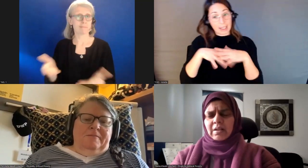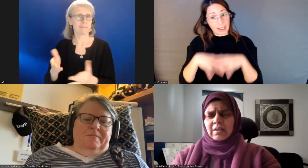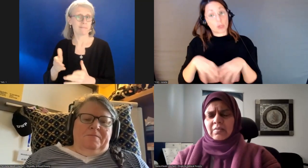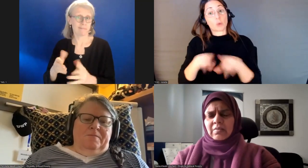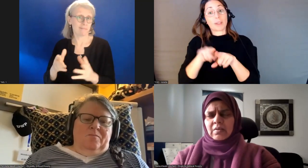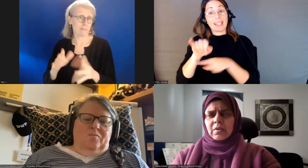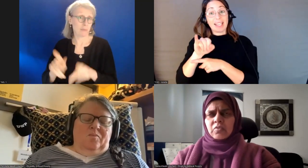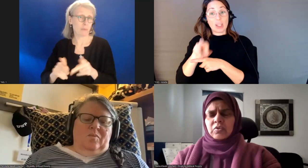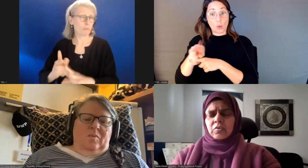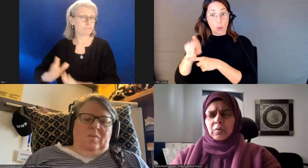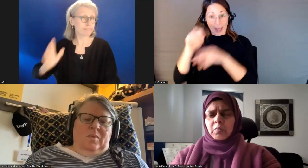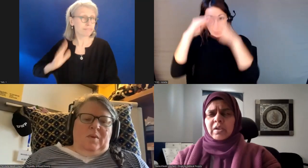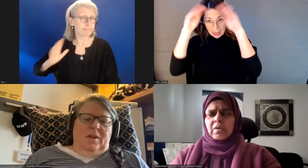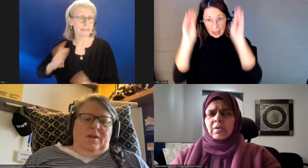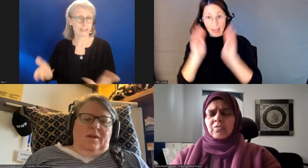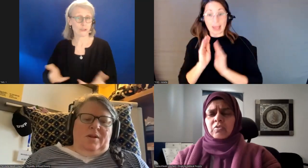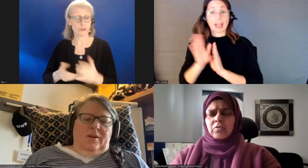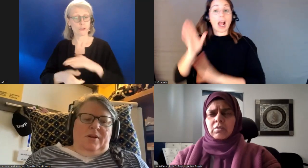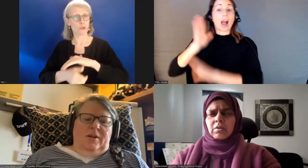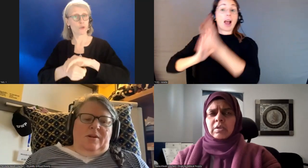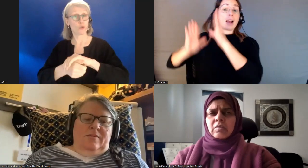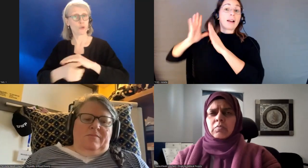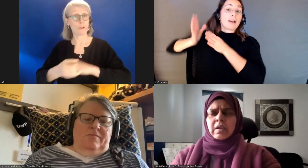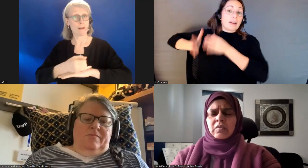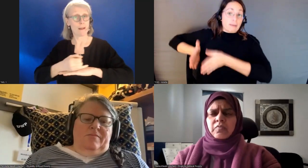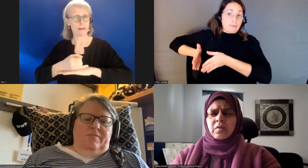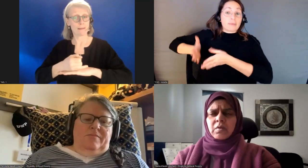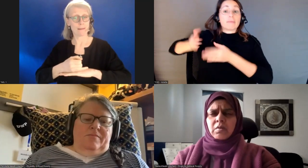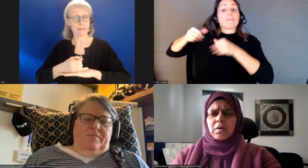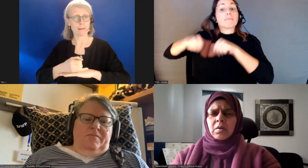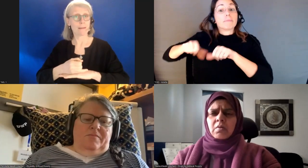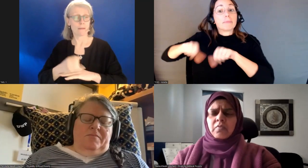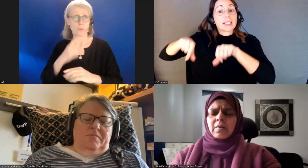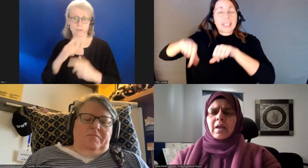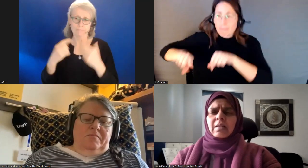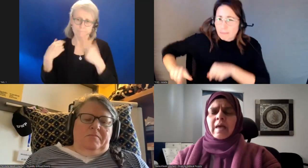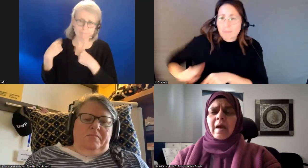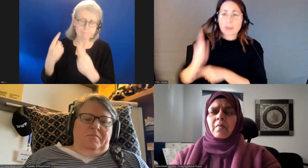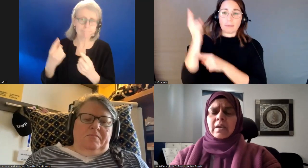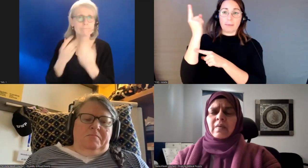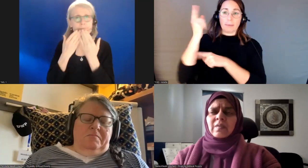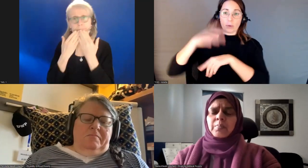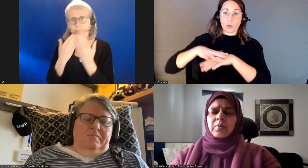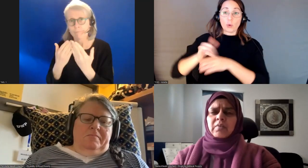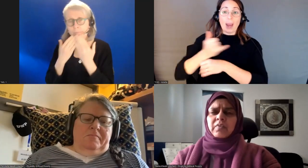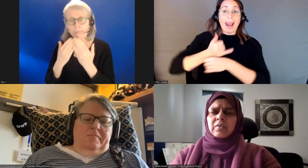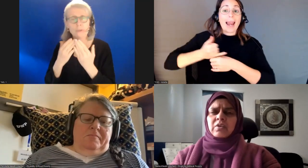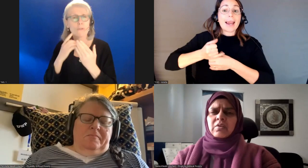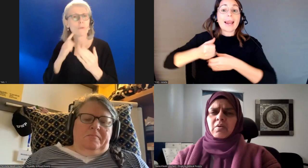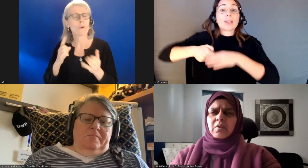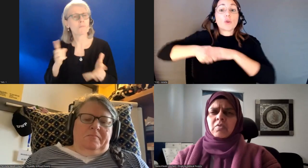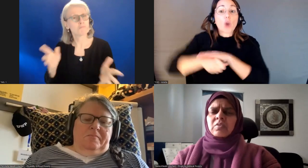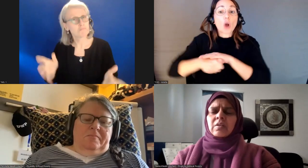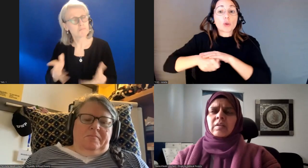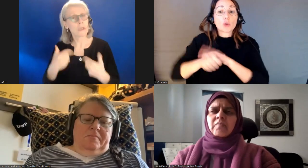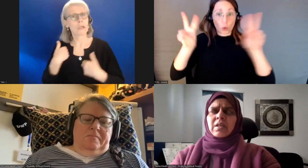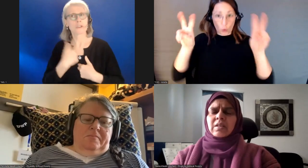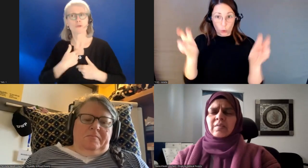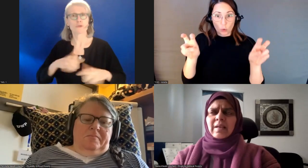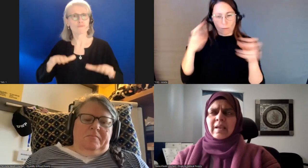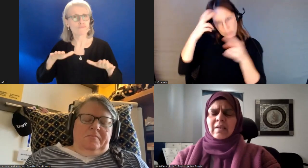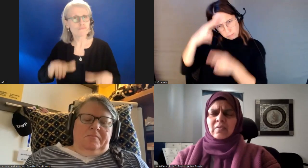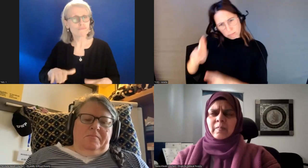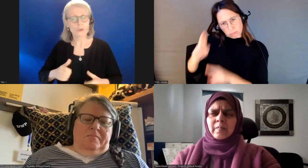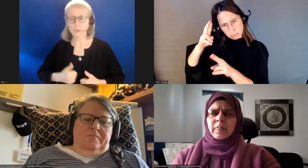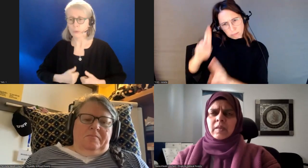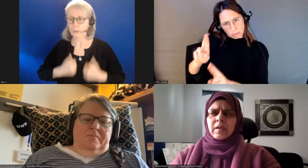Turtle Island, to whom we are eternally grateful for allowing us the privilege and honor to live on